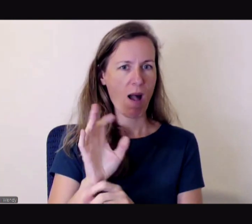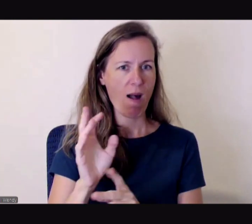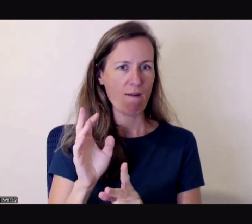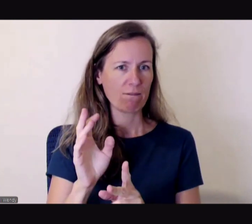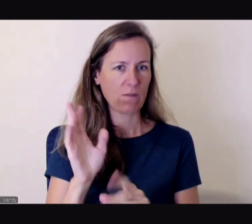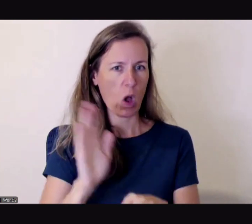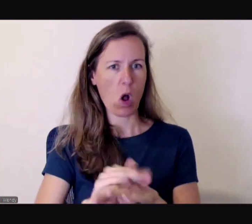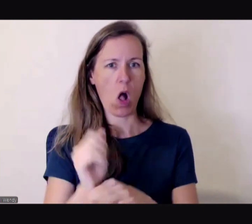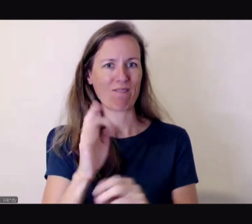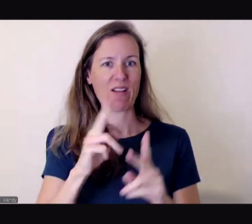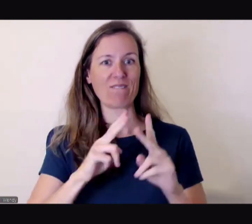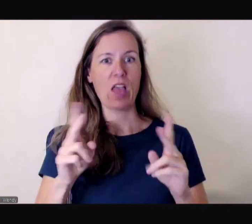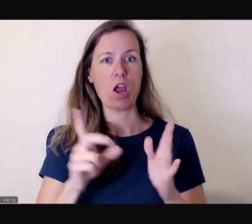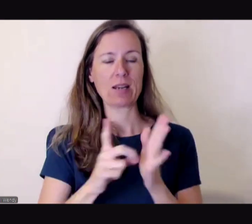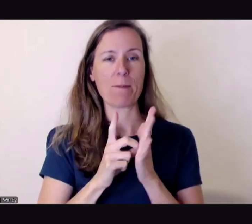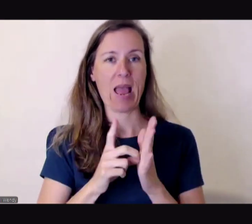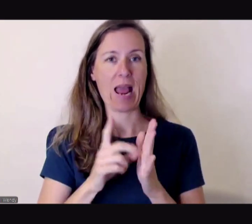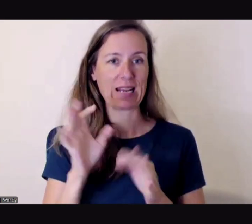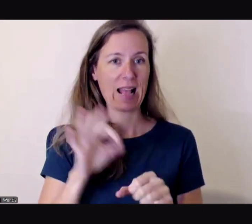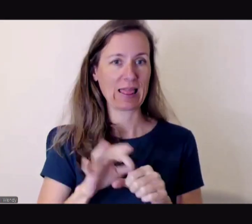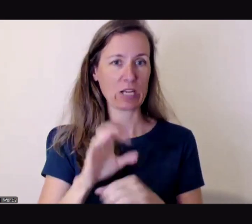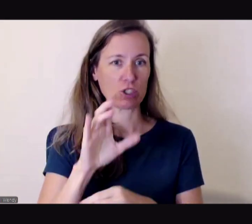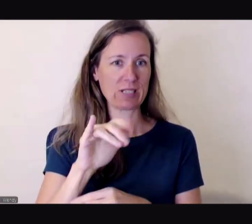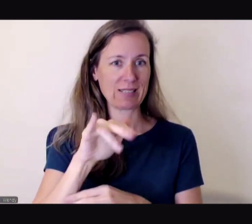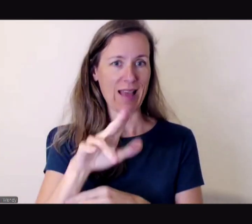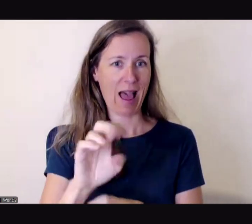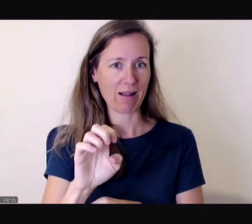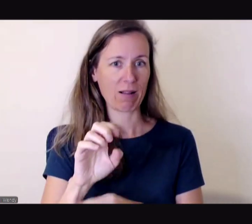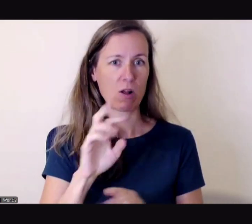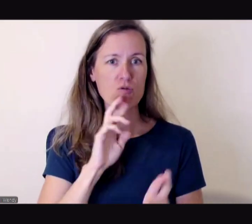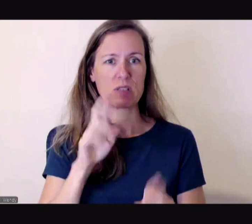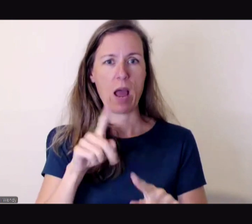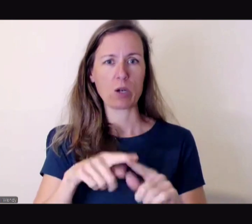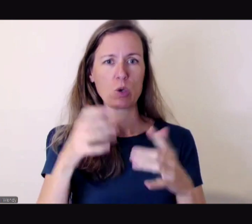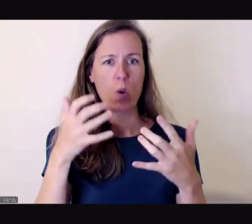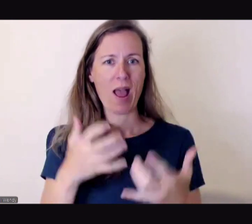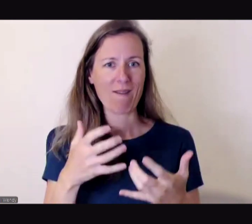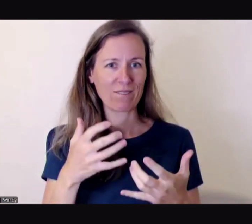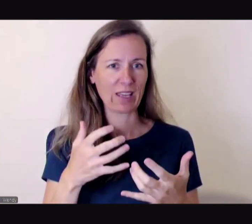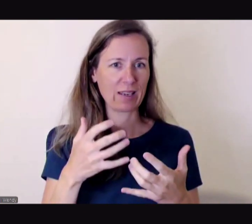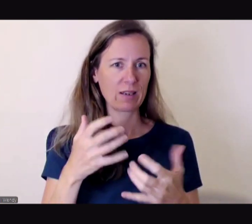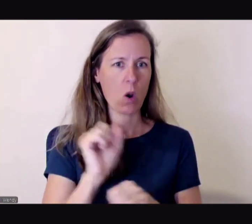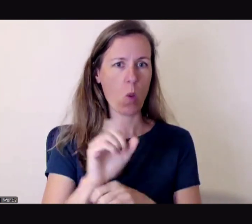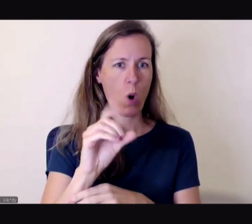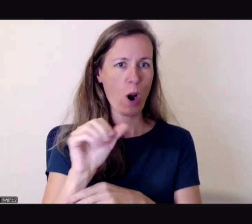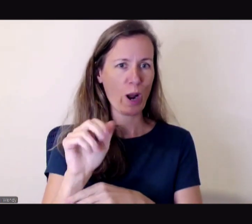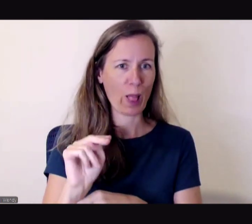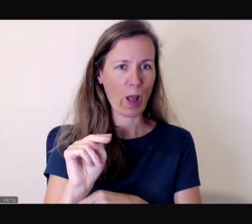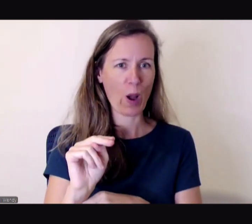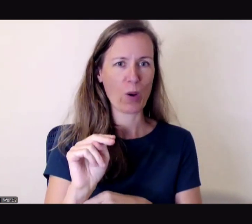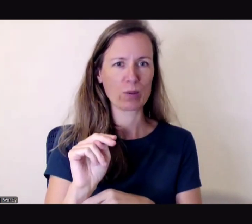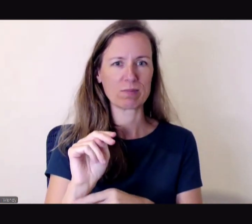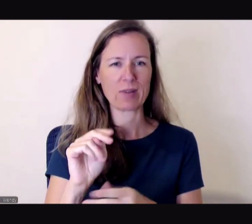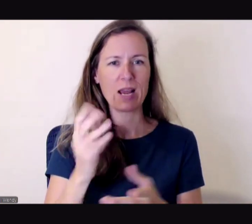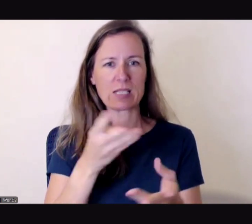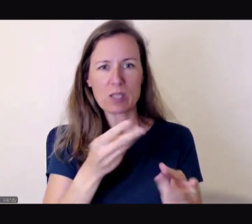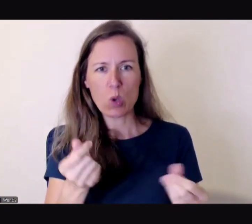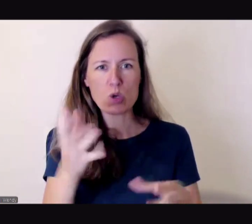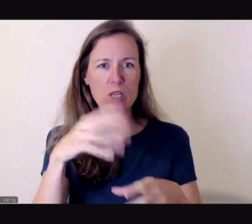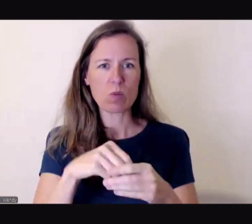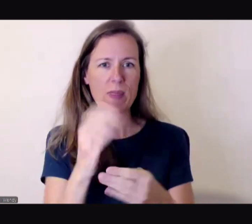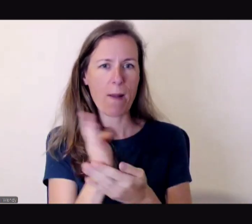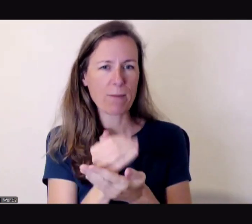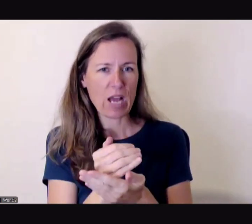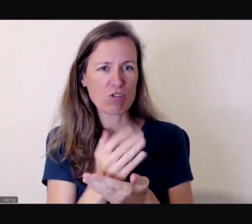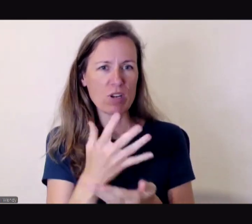within budget, and responding to residents' concerns these past few months. We kept our heads down, worked hard, put smiles on our faces, all